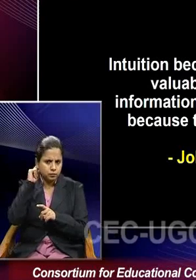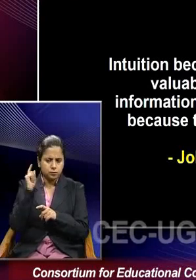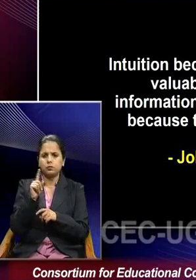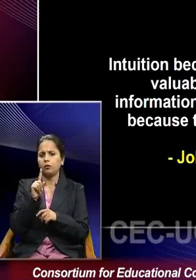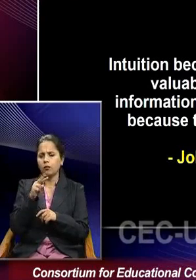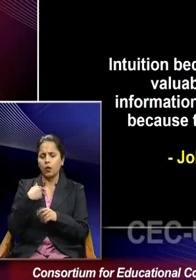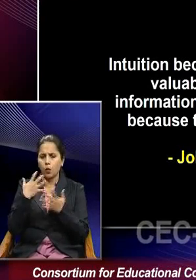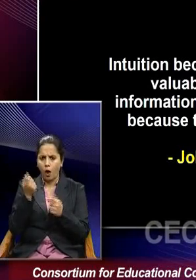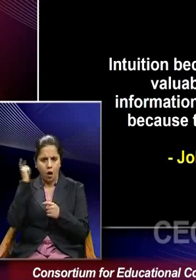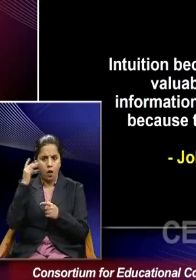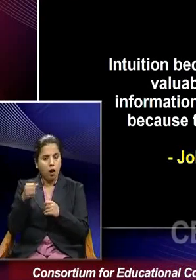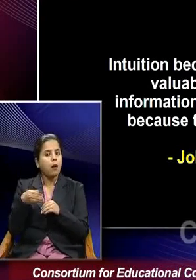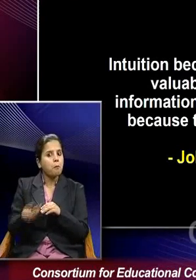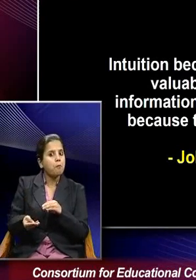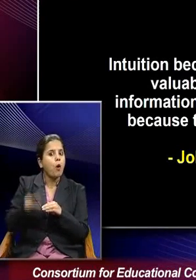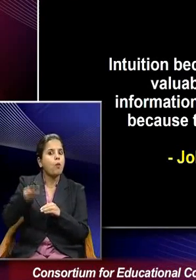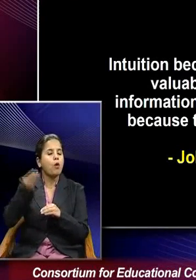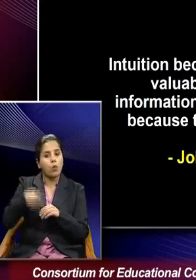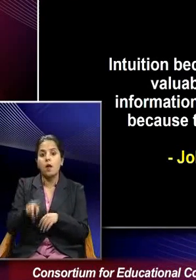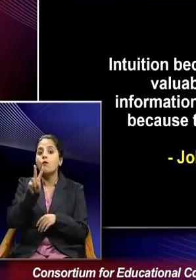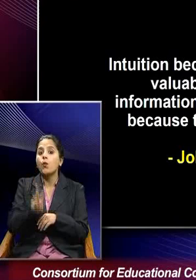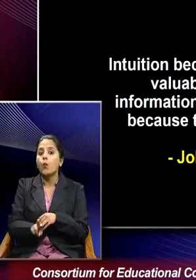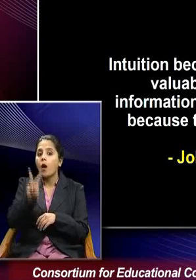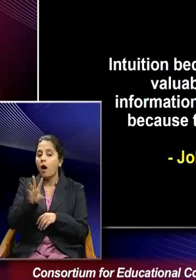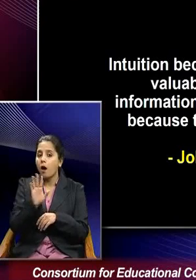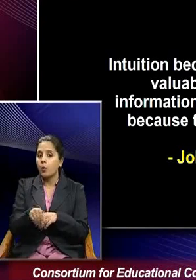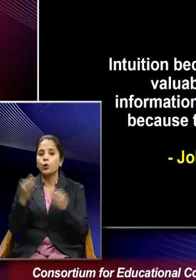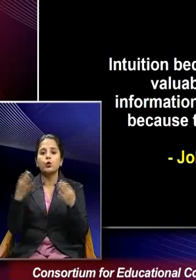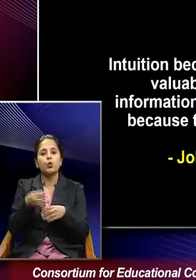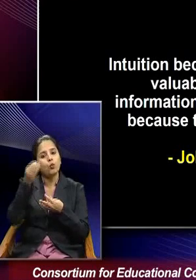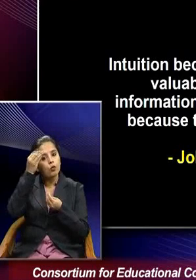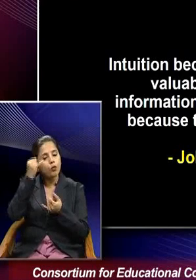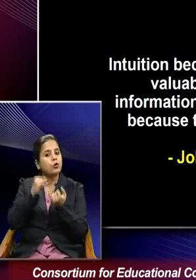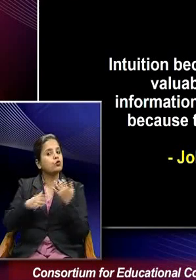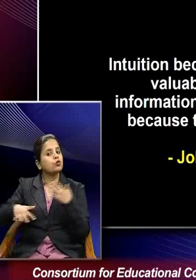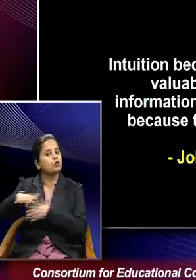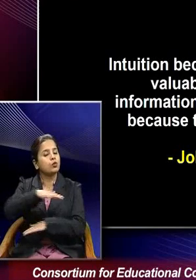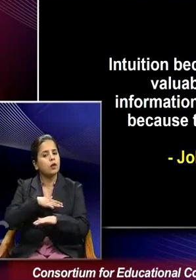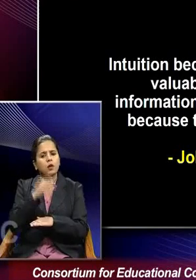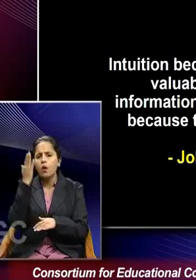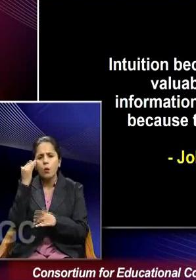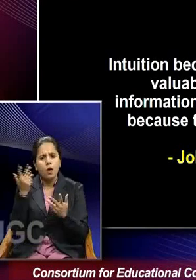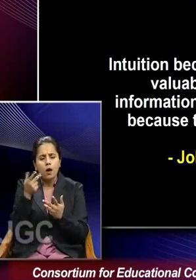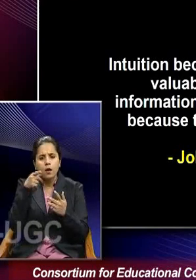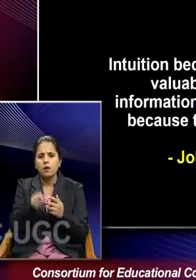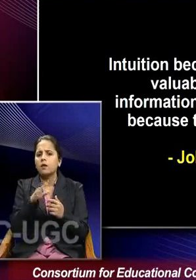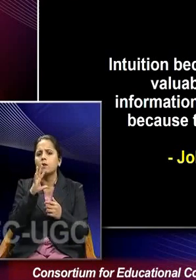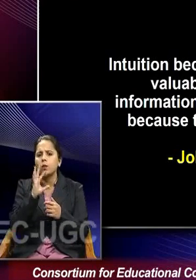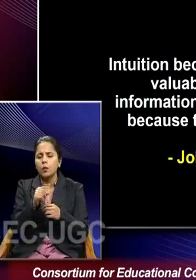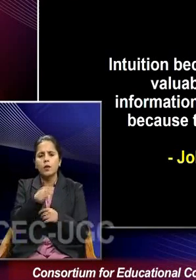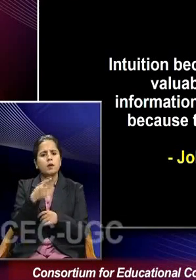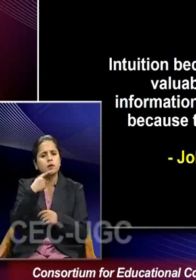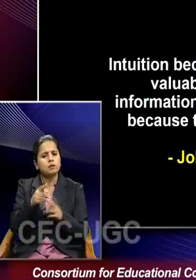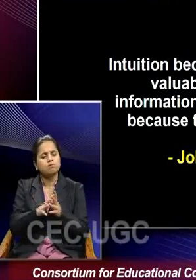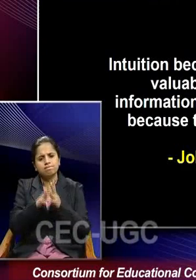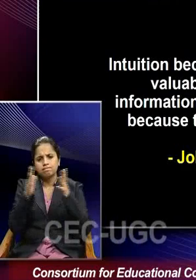becomes increasingly valuable in the new information society because there's precisely so